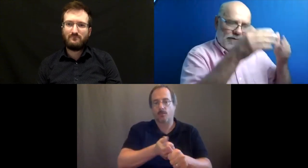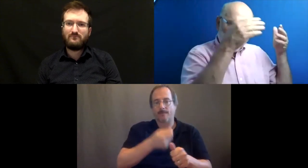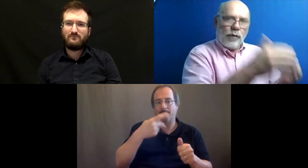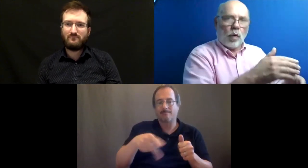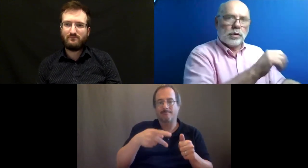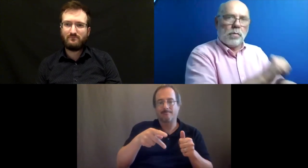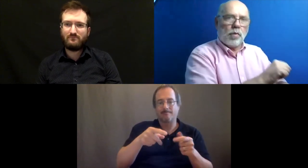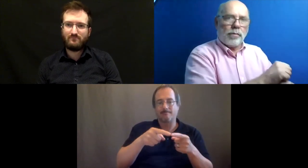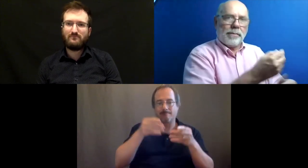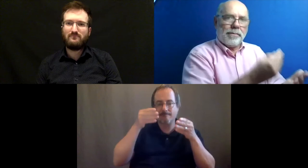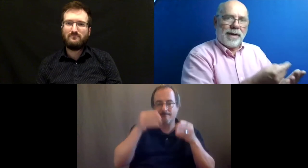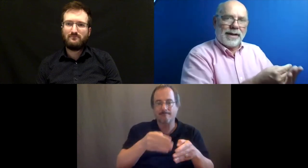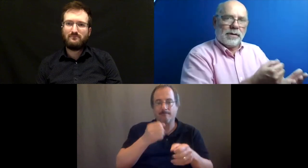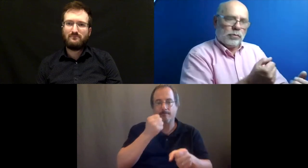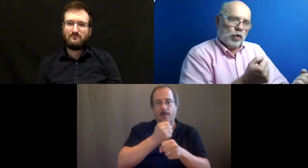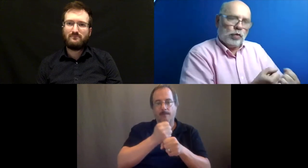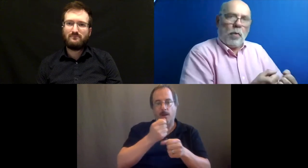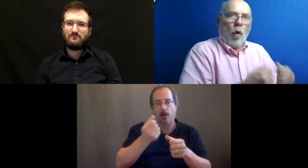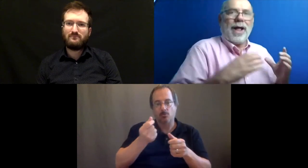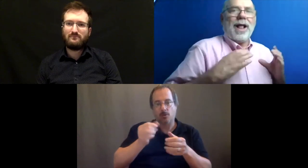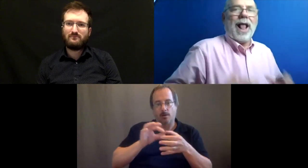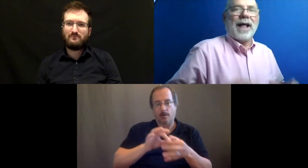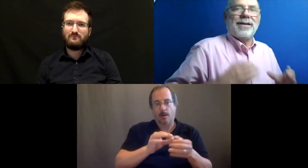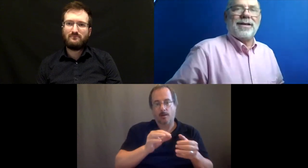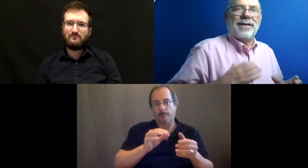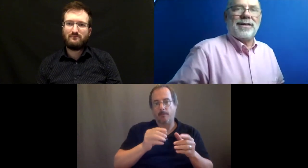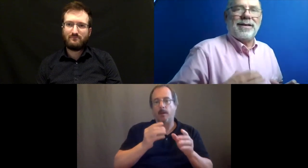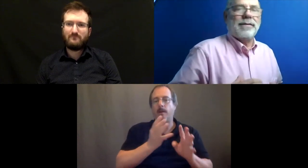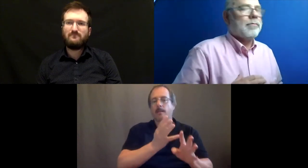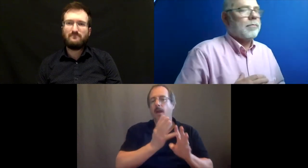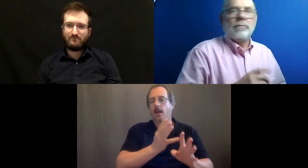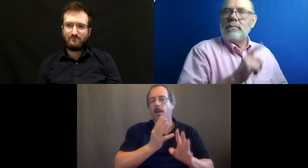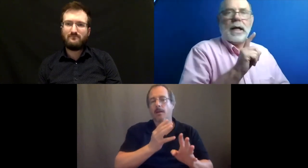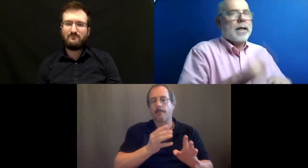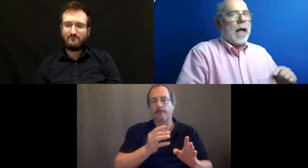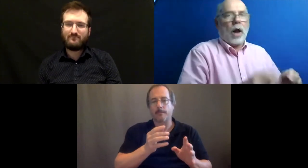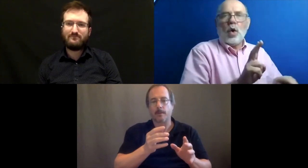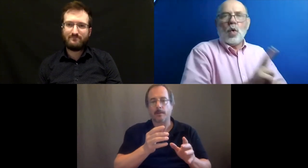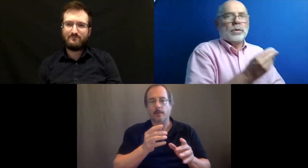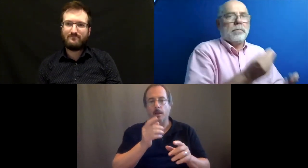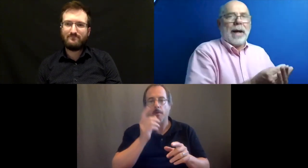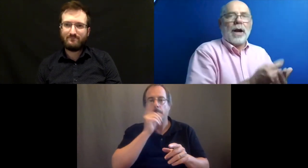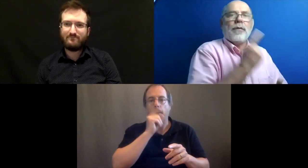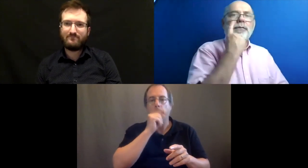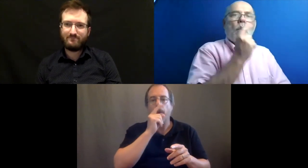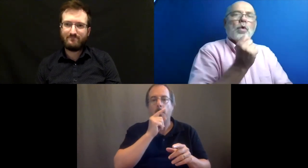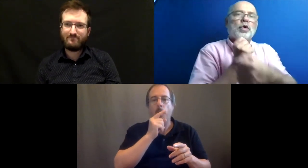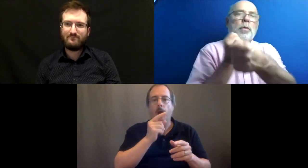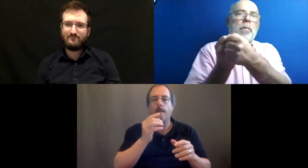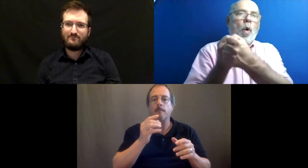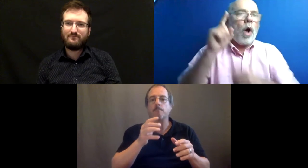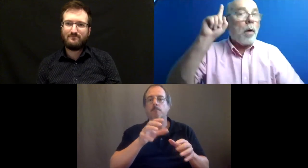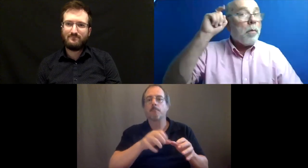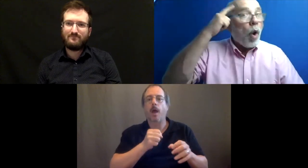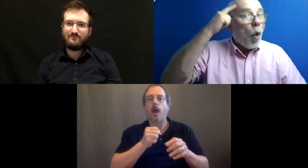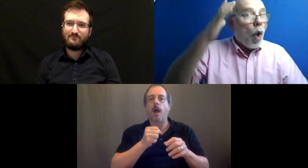that employment supports have to use certain funding